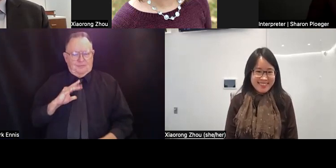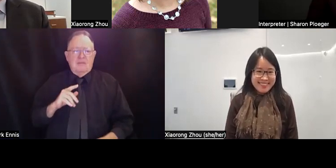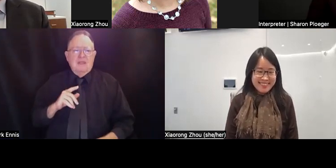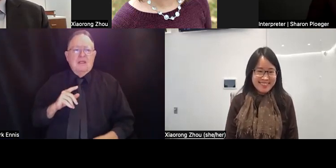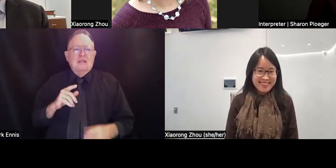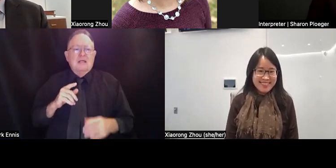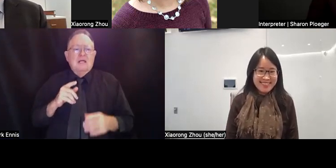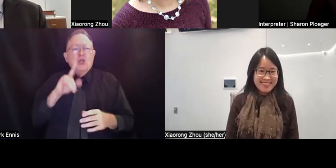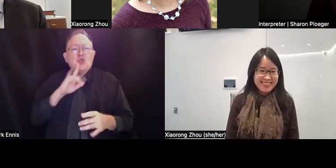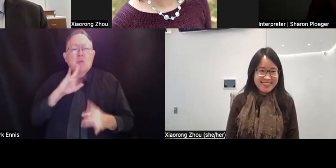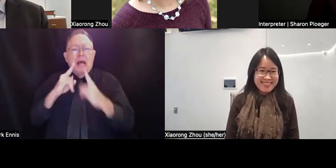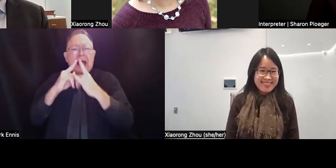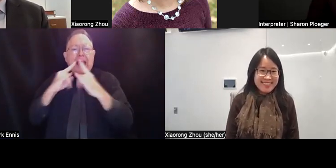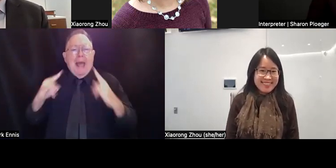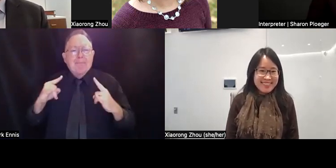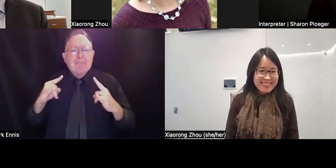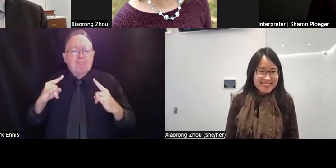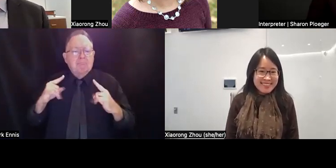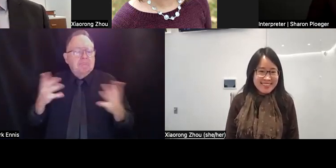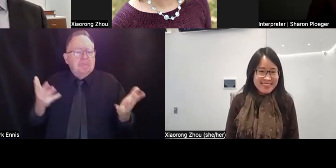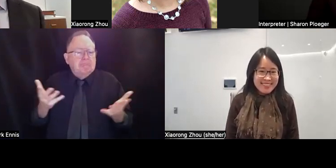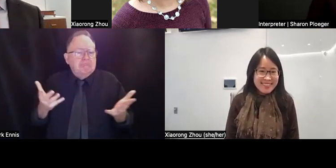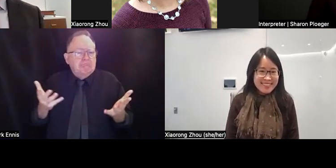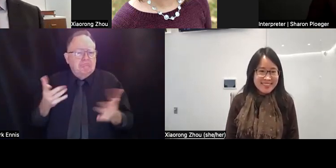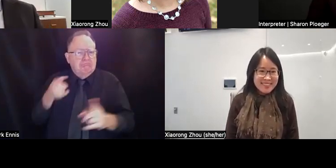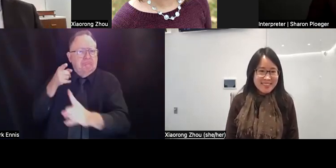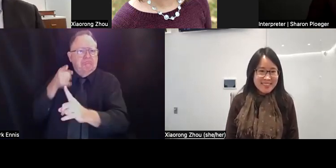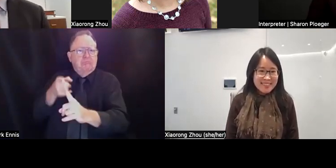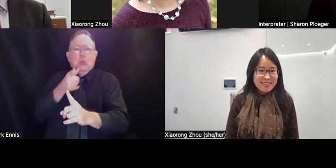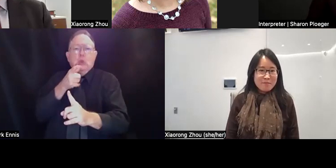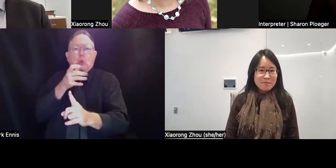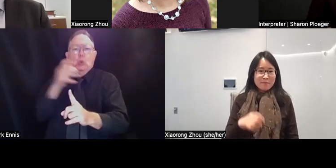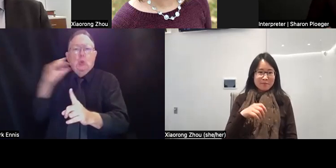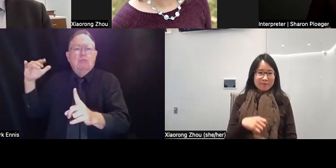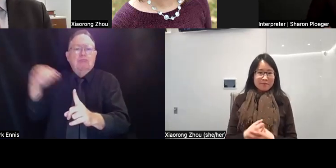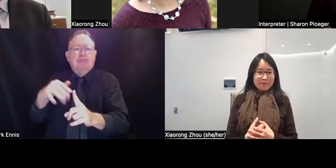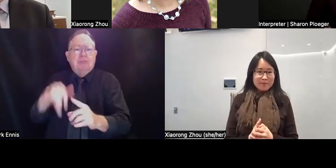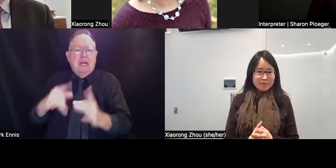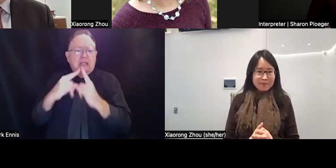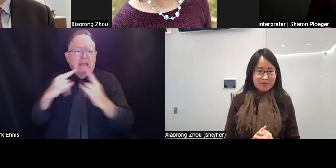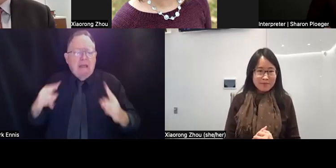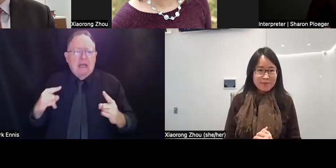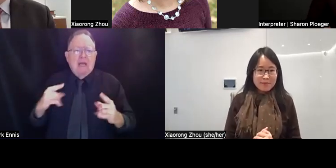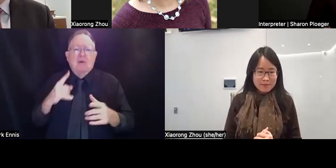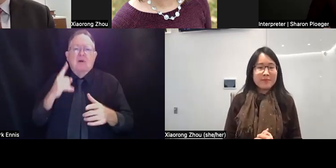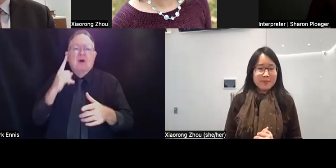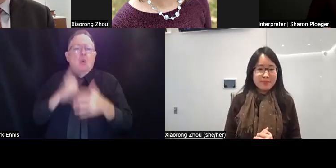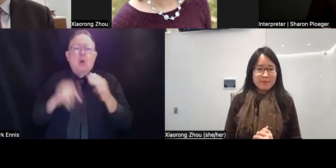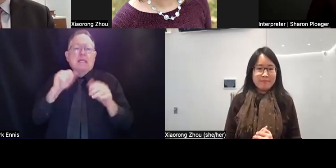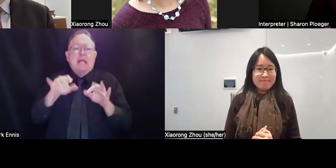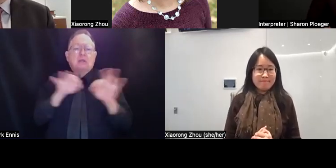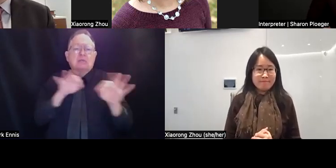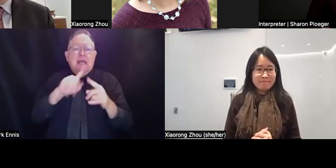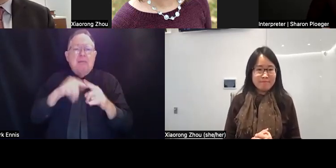the camp that you mentioned. What's the audience for that camp? Any details you could share